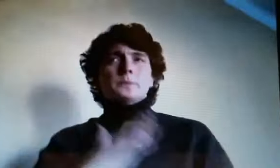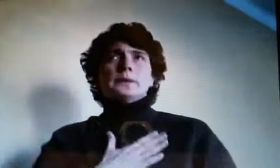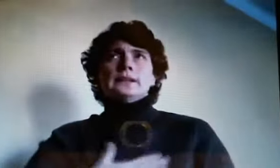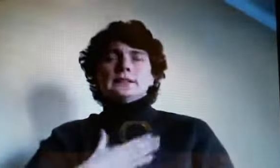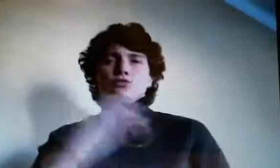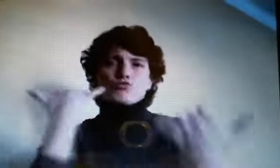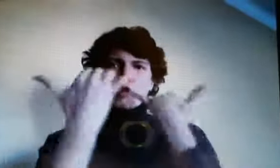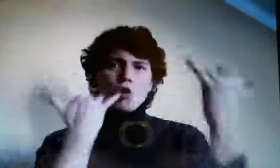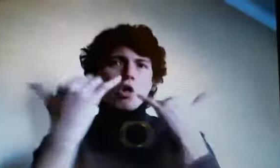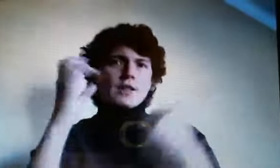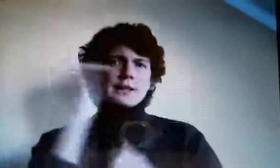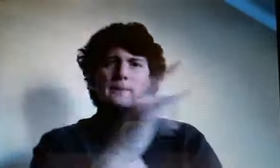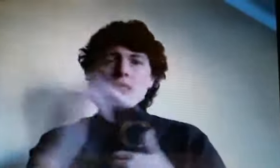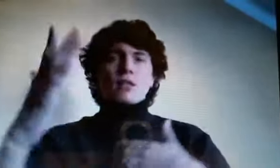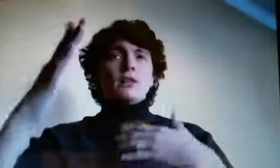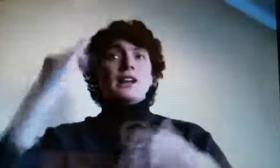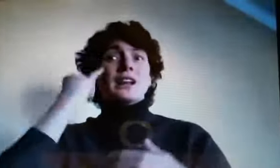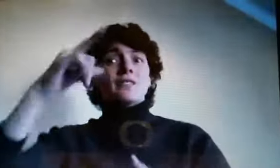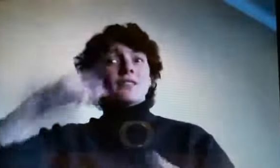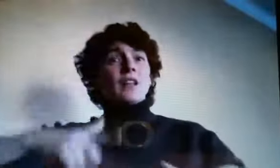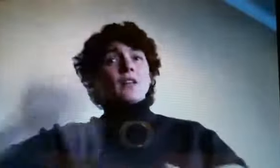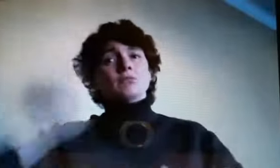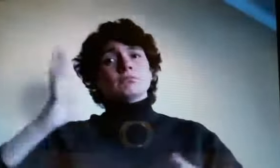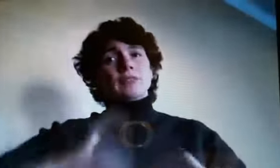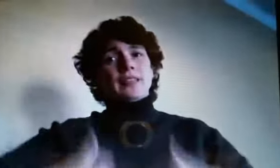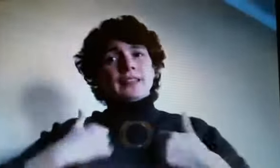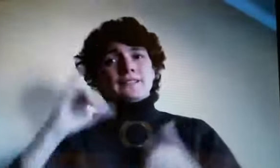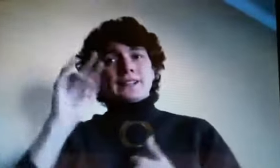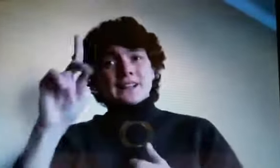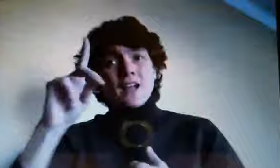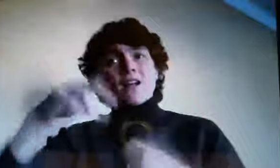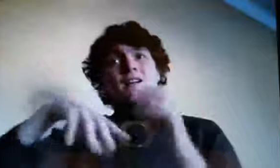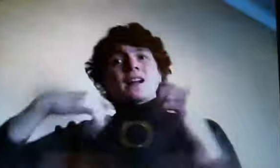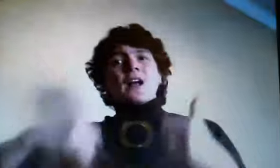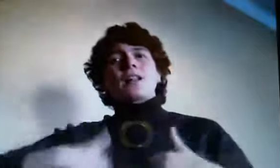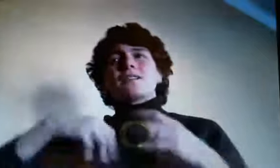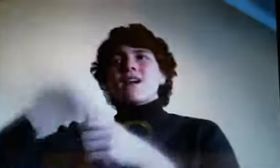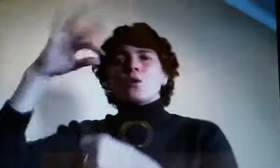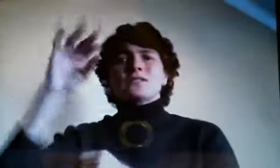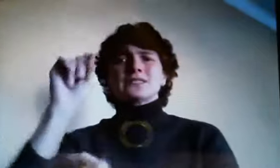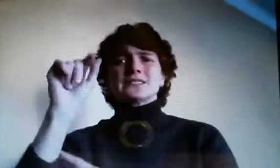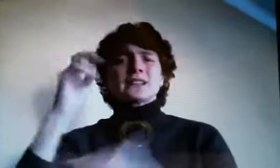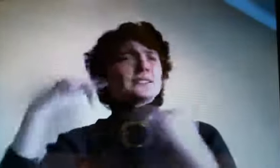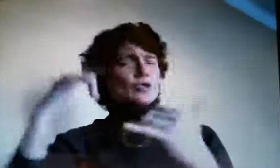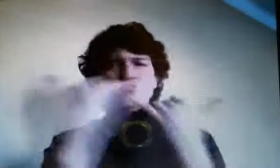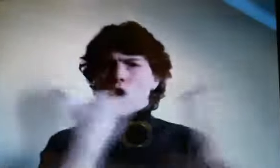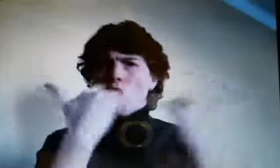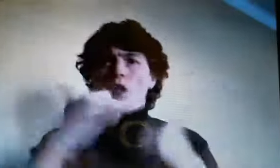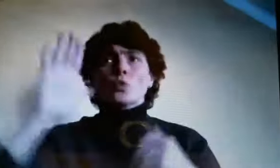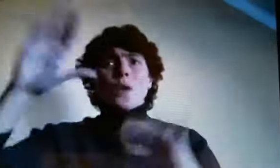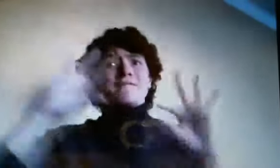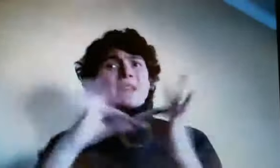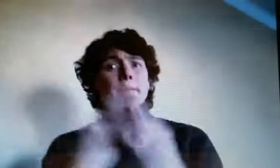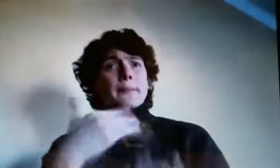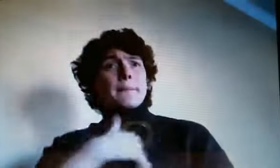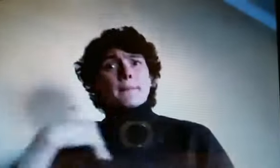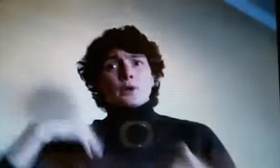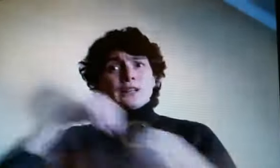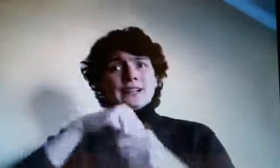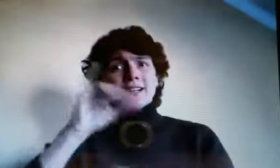Now, what is your responsibility? I encourage you, I plead with you to continue to call. Even if you live outside